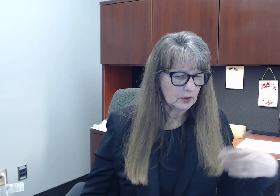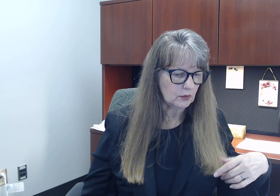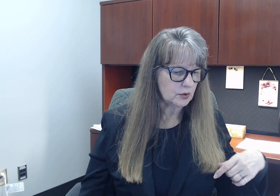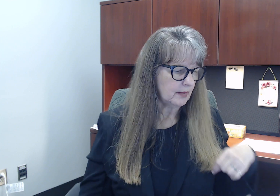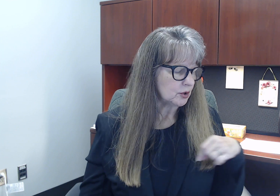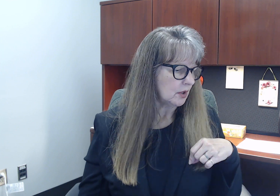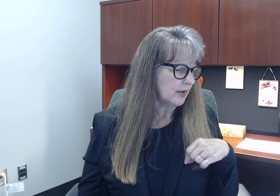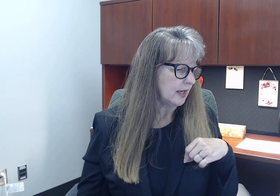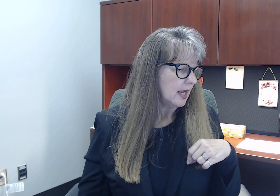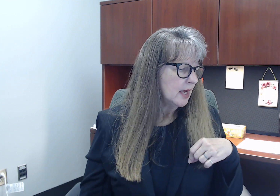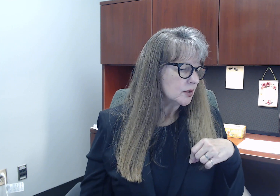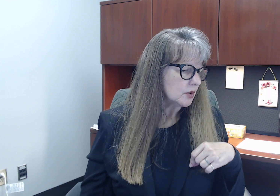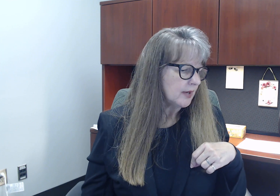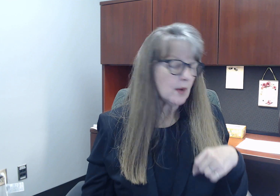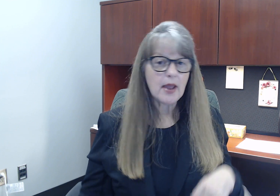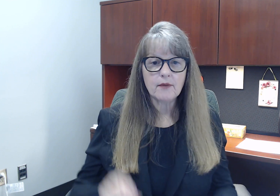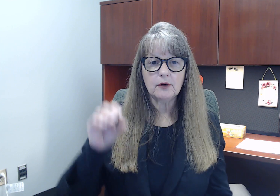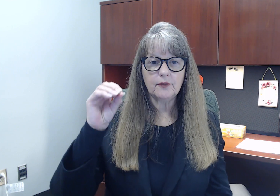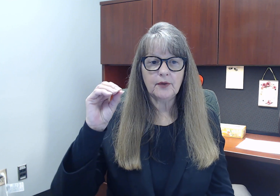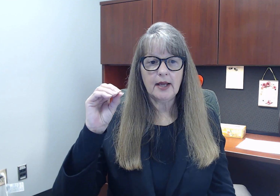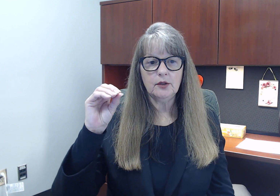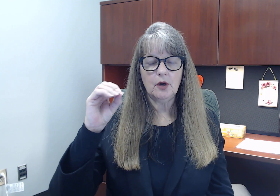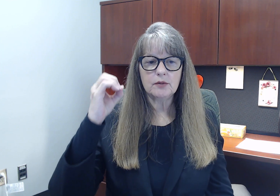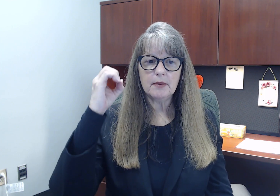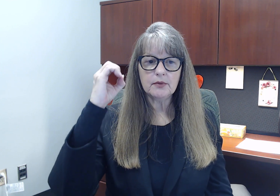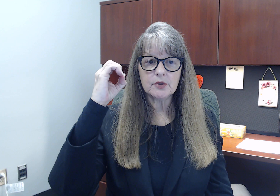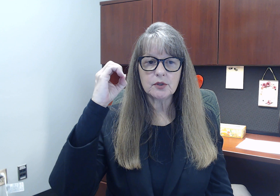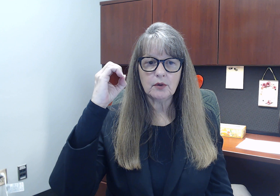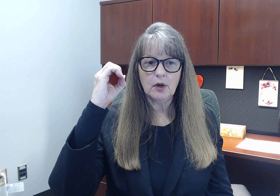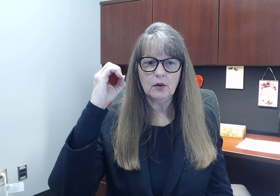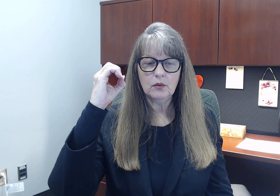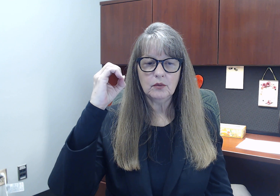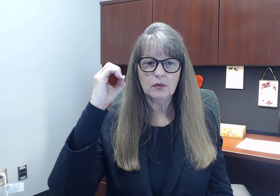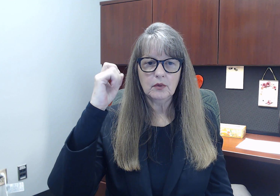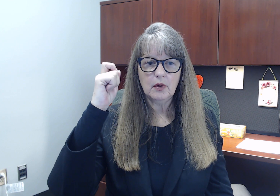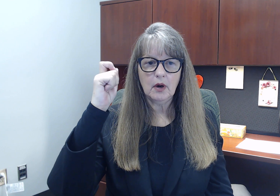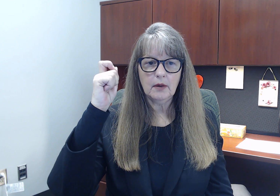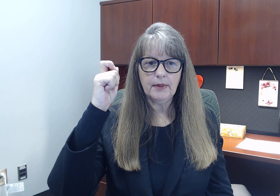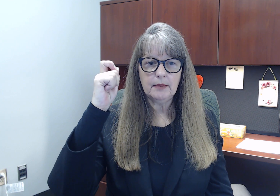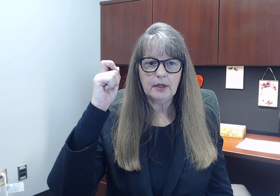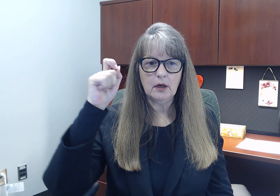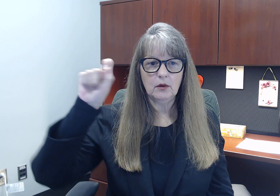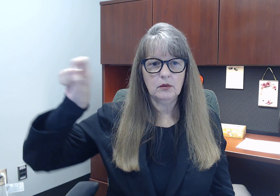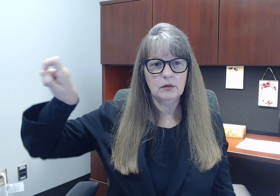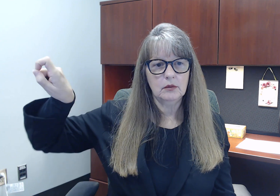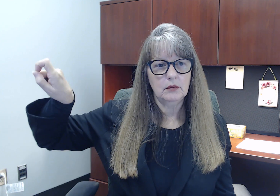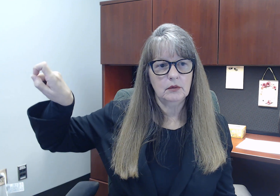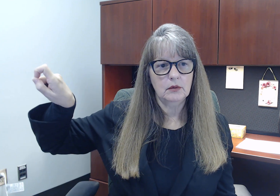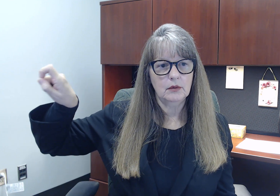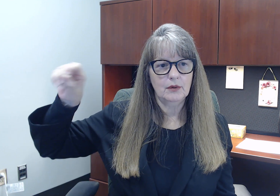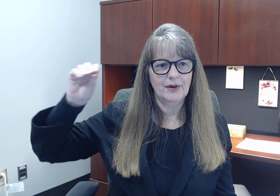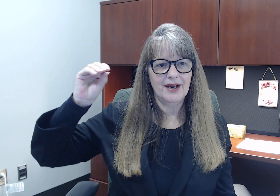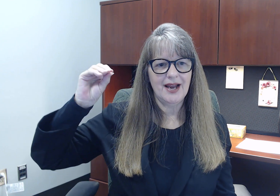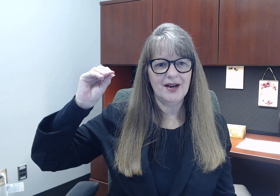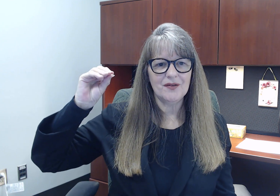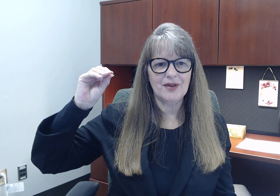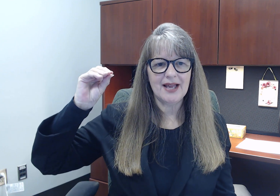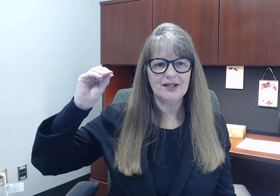too much. Okay, so now we have our flattened O's. Remember, this is our O, our baby O, and a flattened